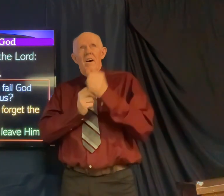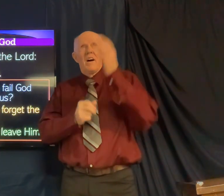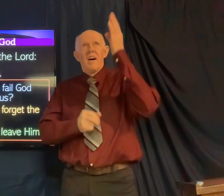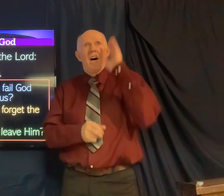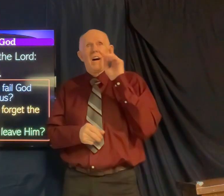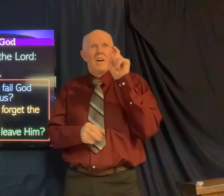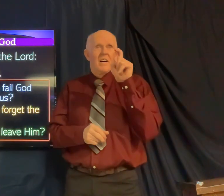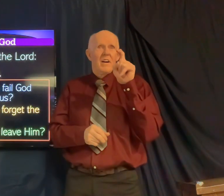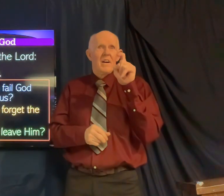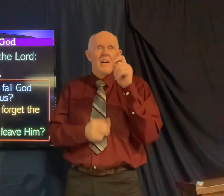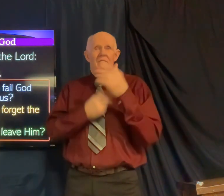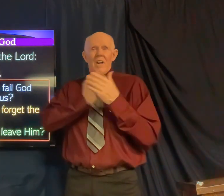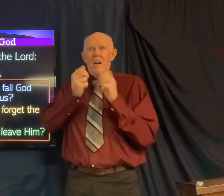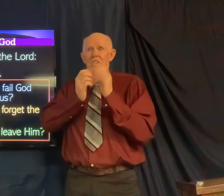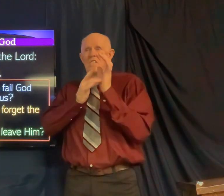Do you fail God and Jesus?